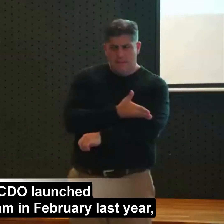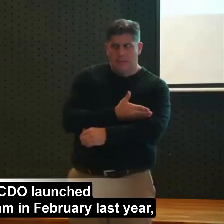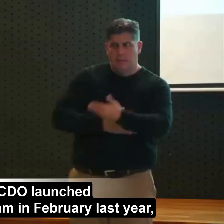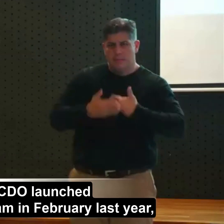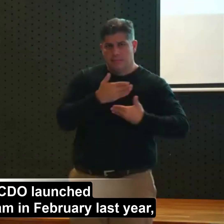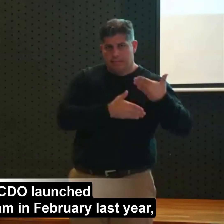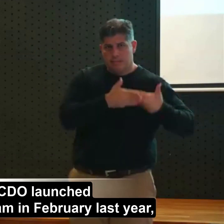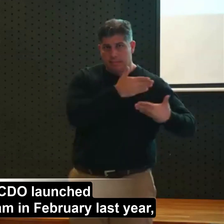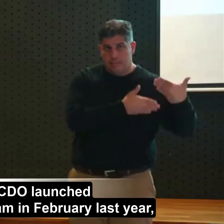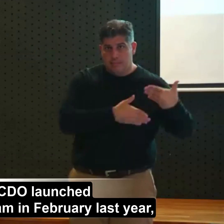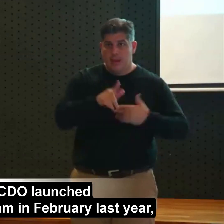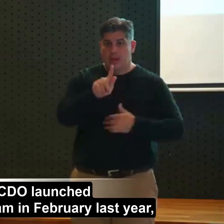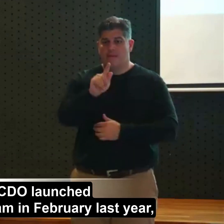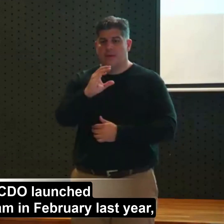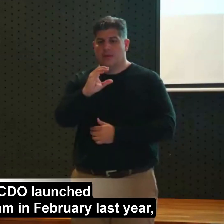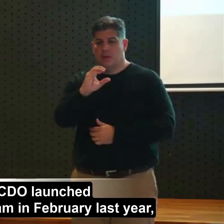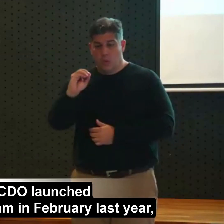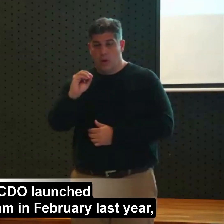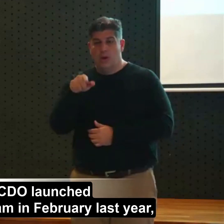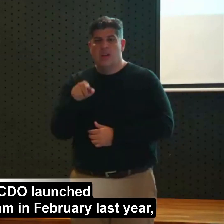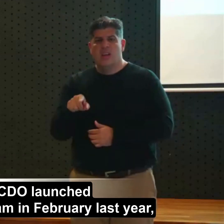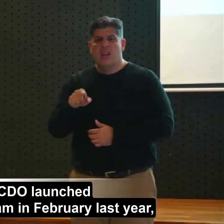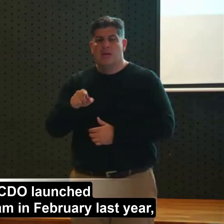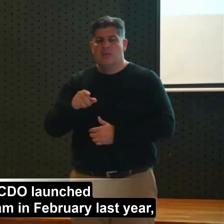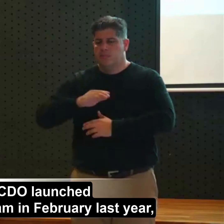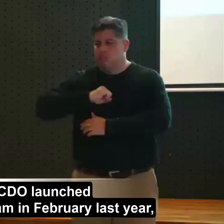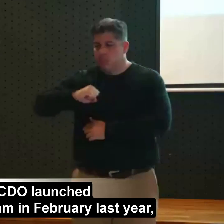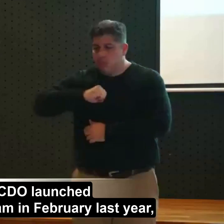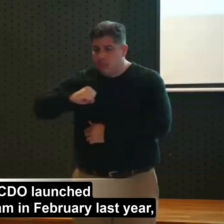AT2023. The FCO,